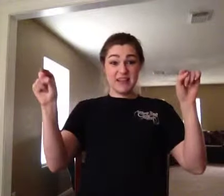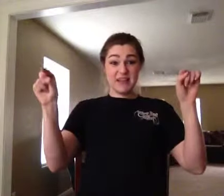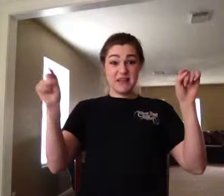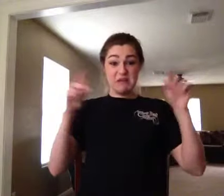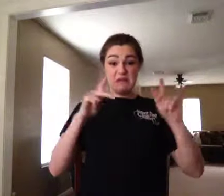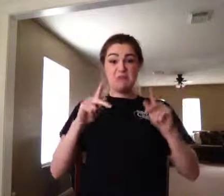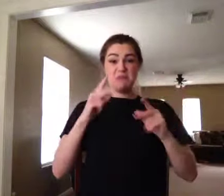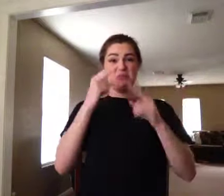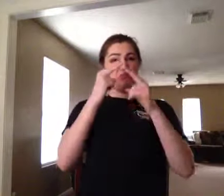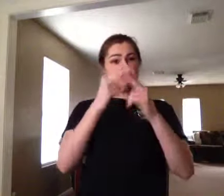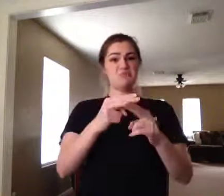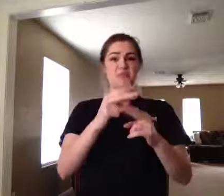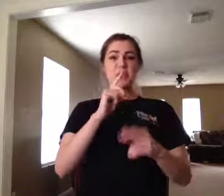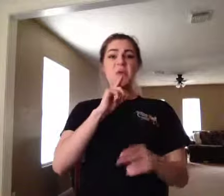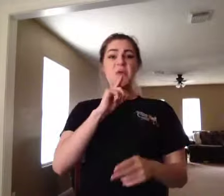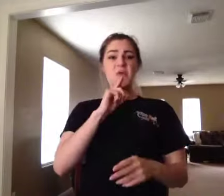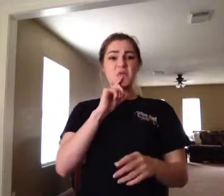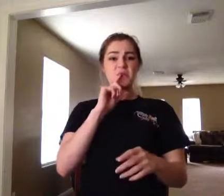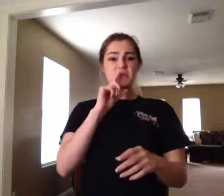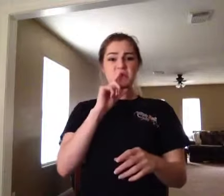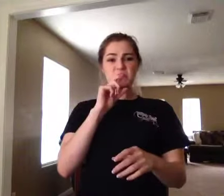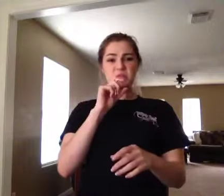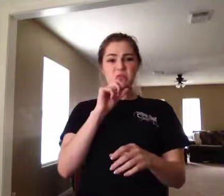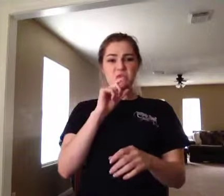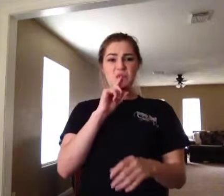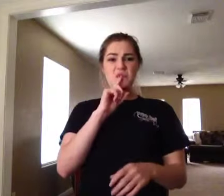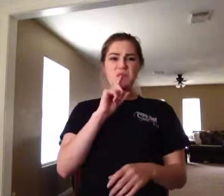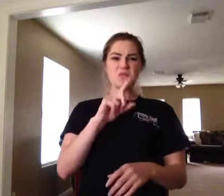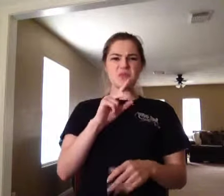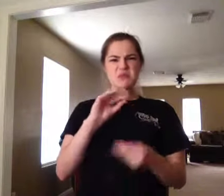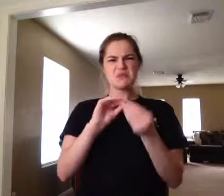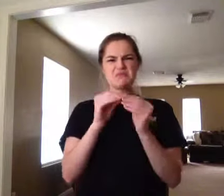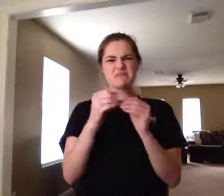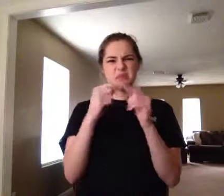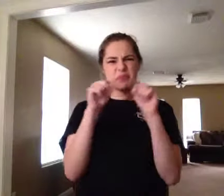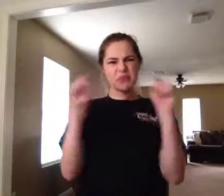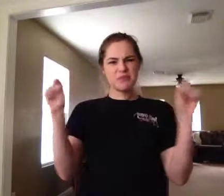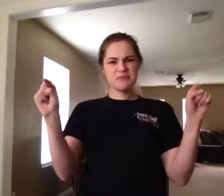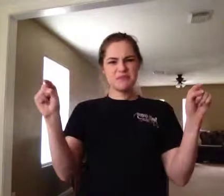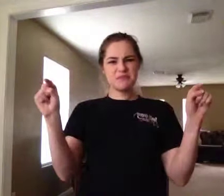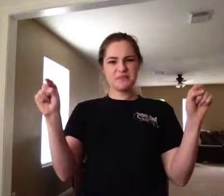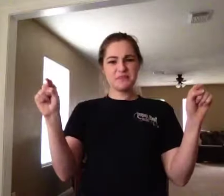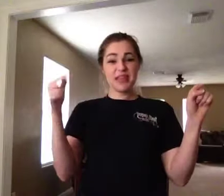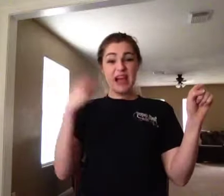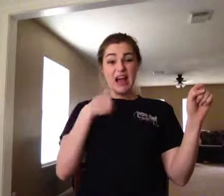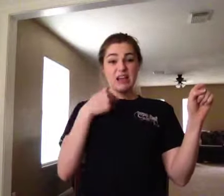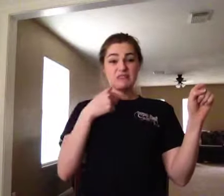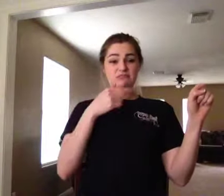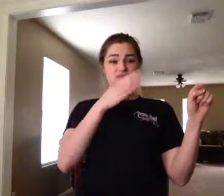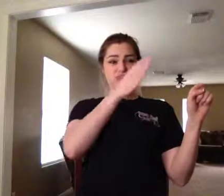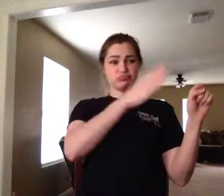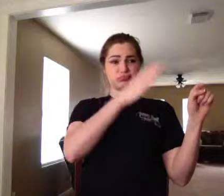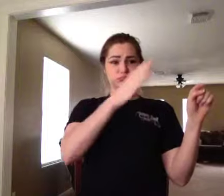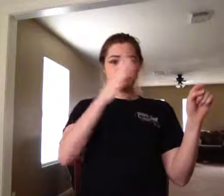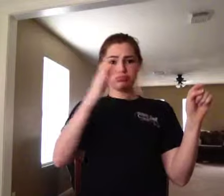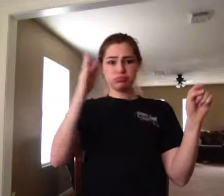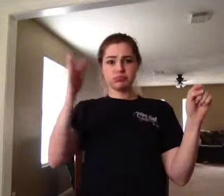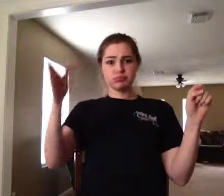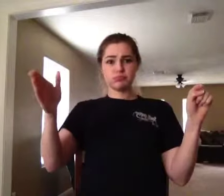just a line. I'm going to divide up in little bits and pieces. And the wonderful thing about the number line is there is